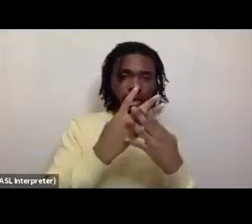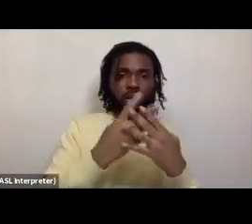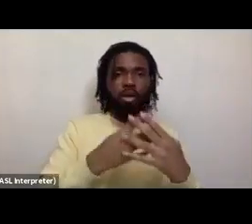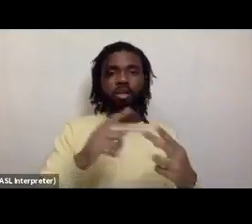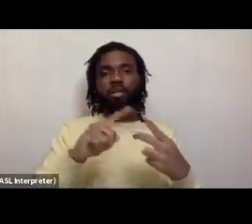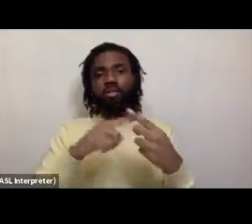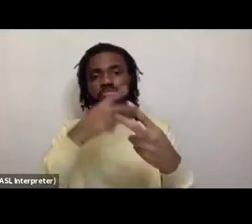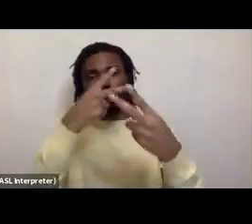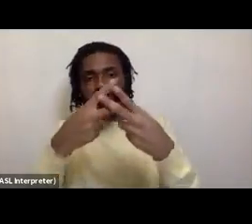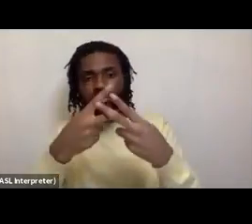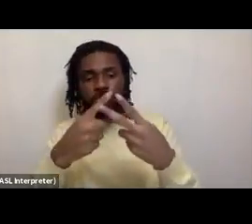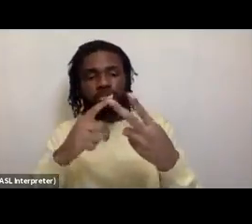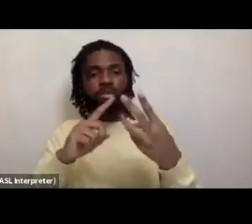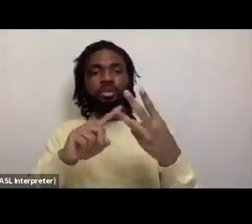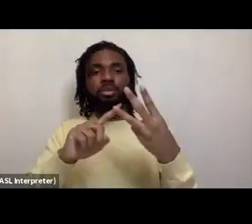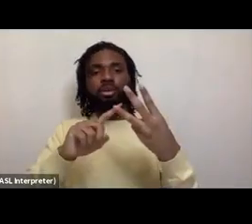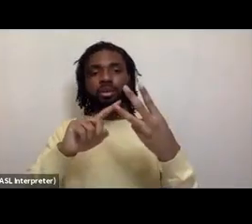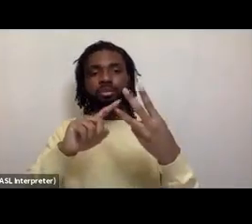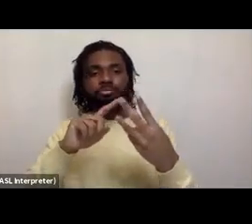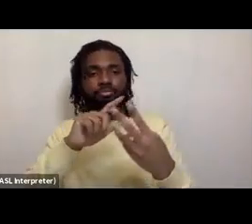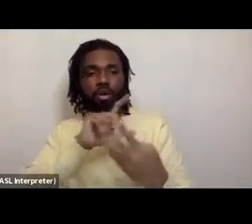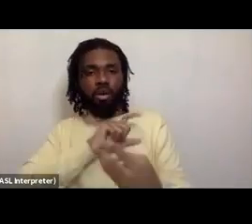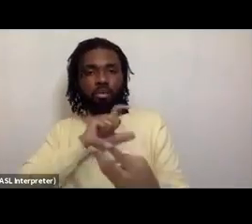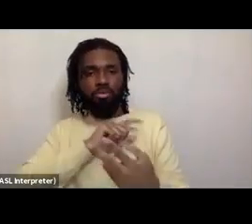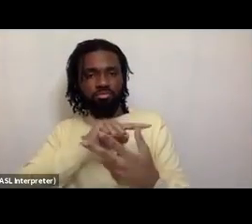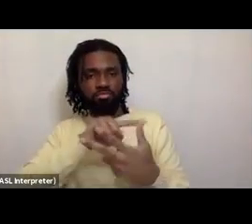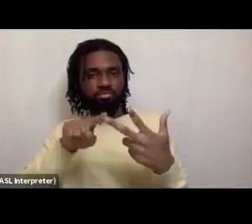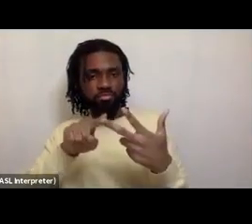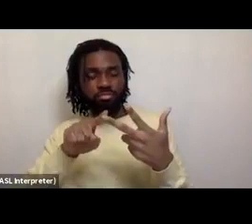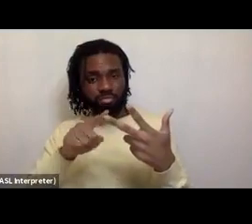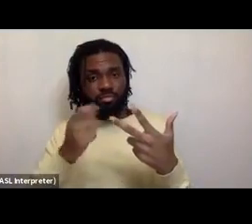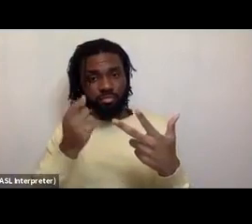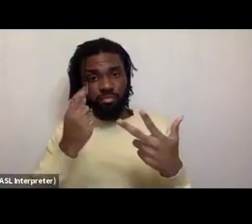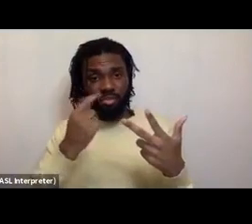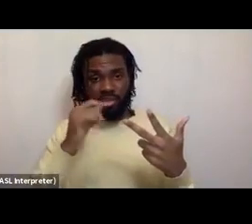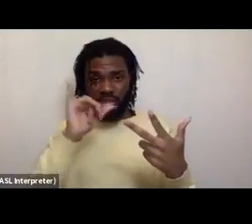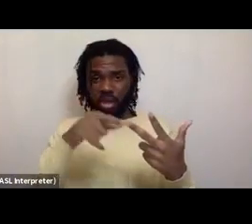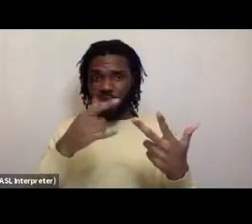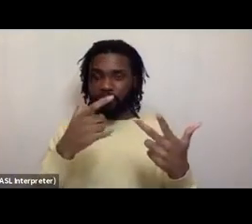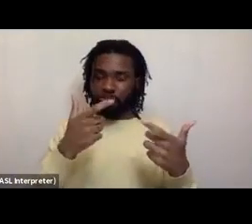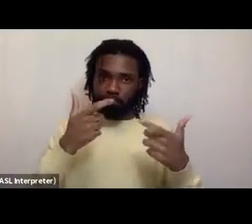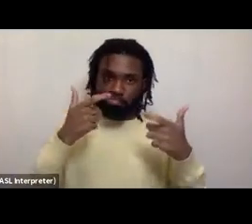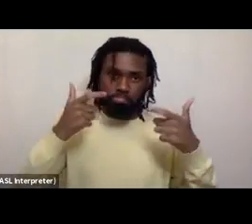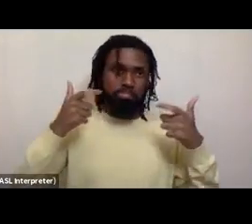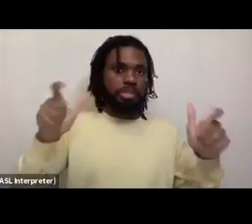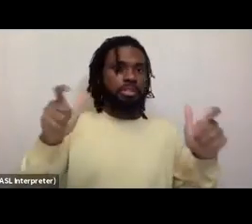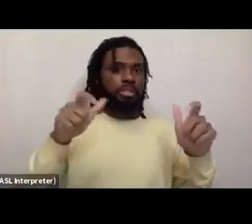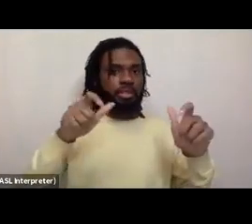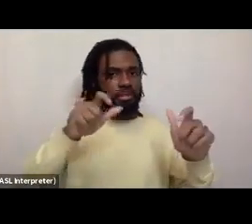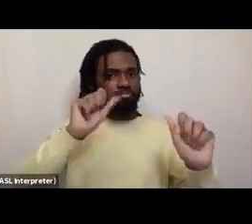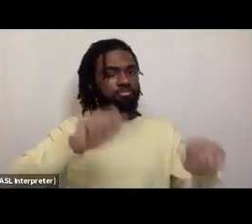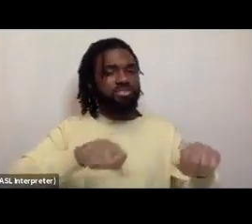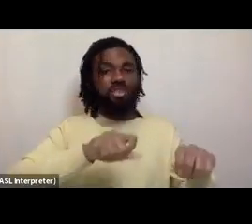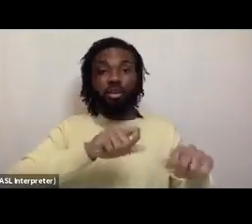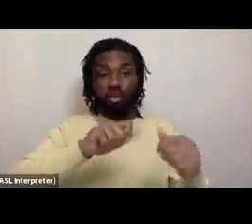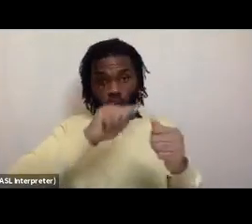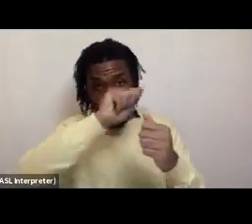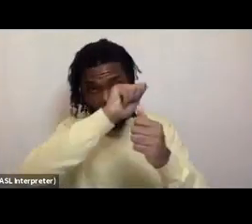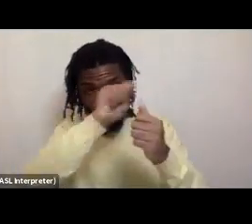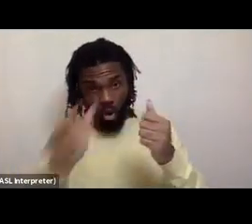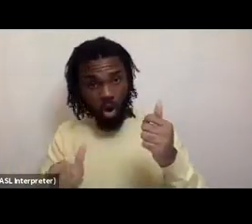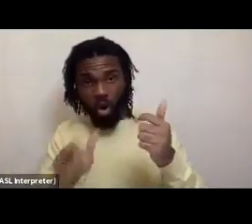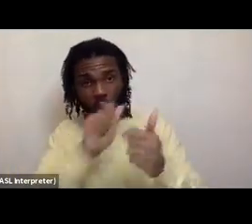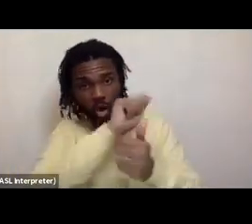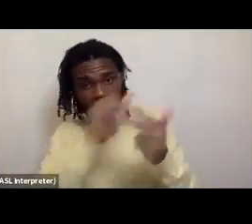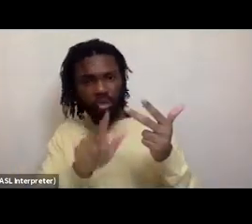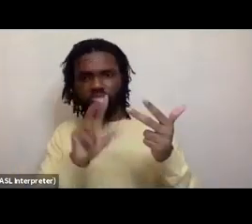while that is definitely a huge part of it, that is not all of it, right? There are so many